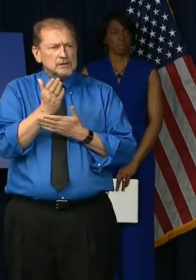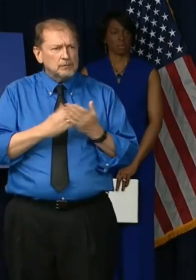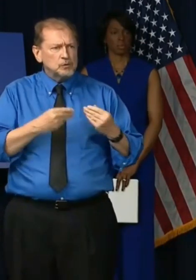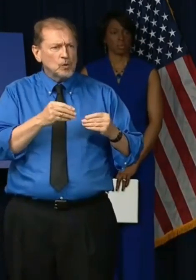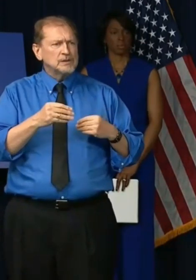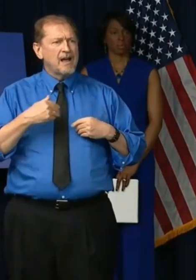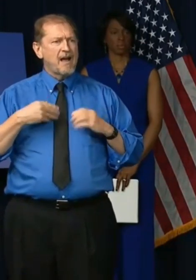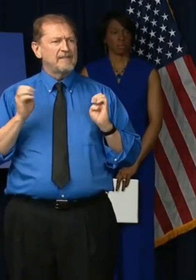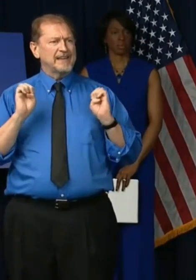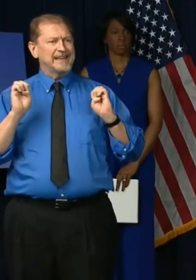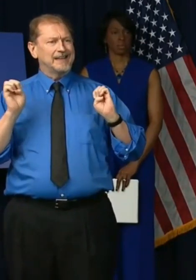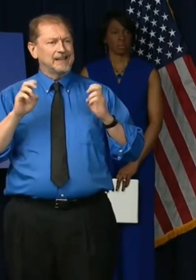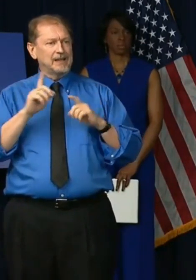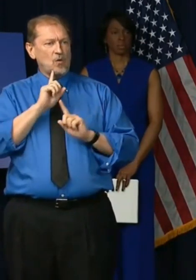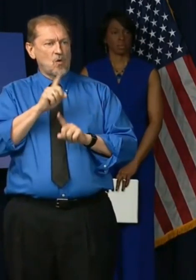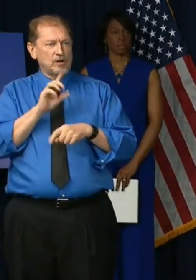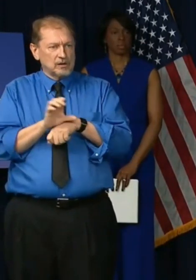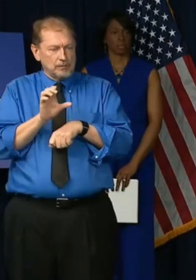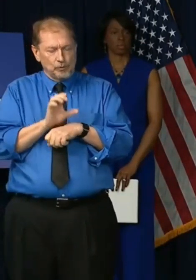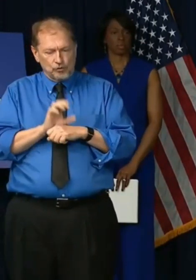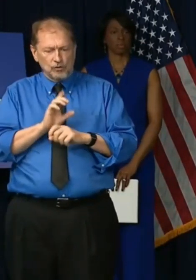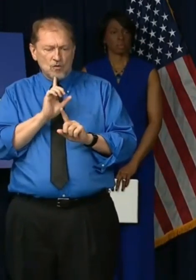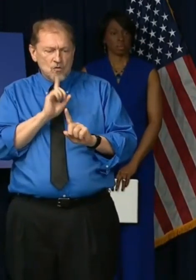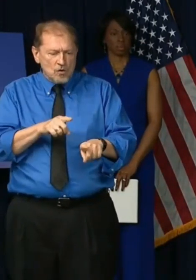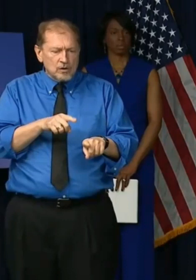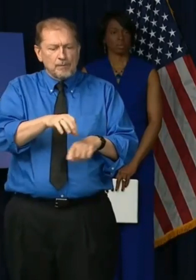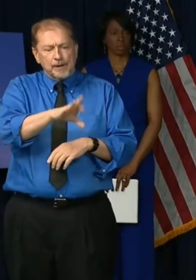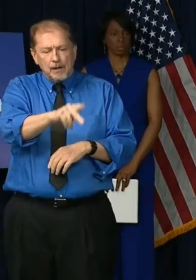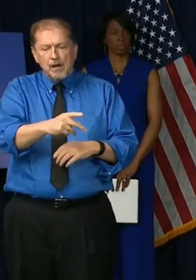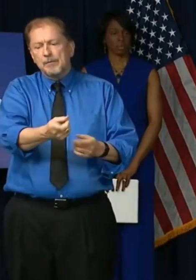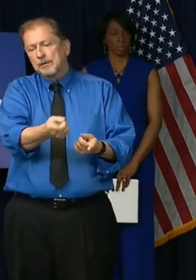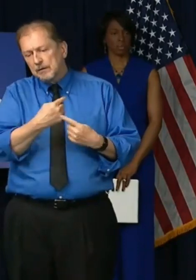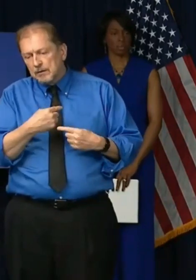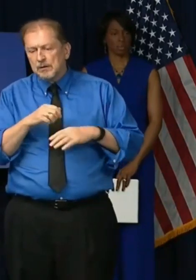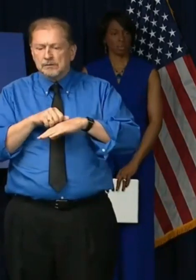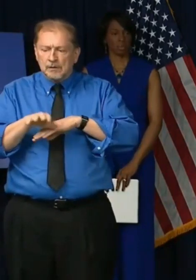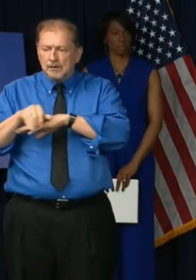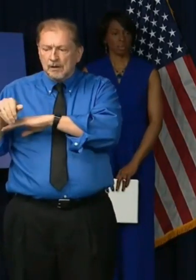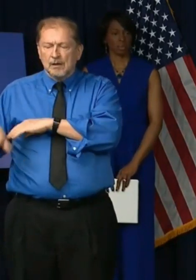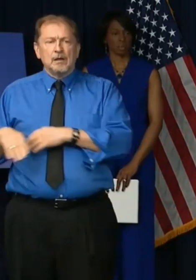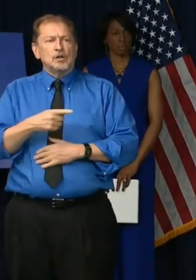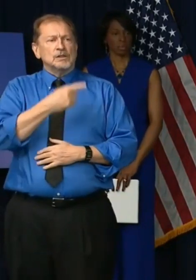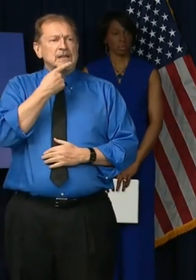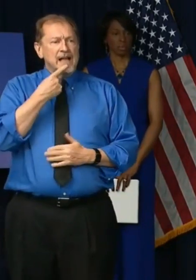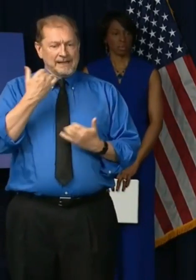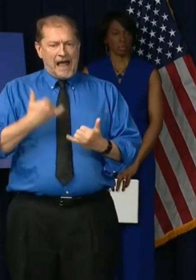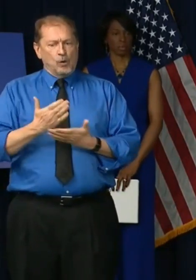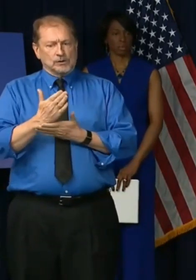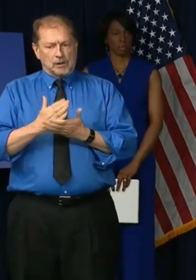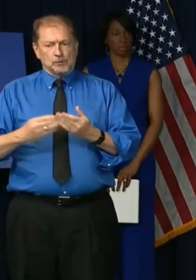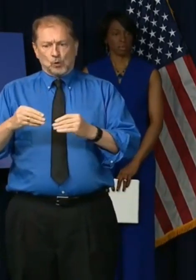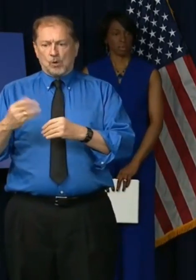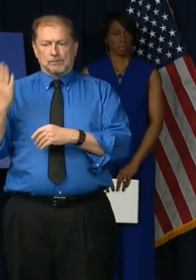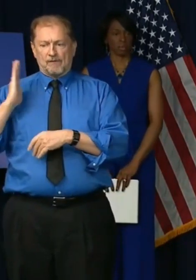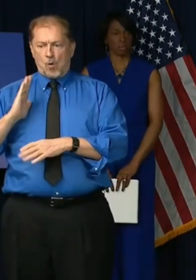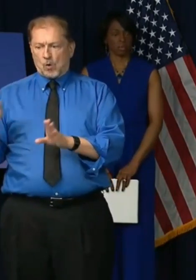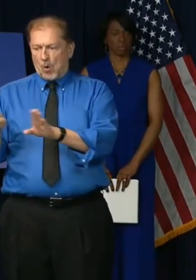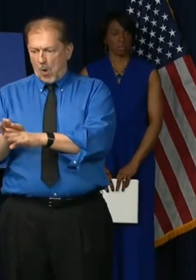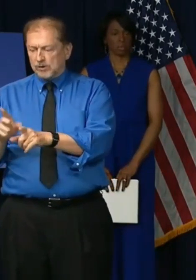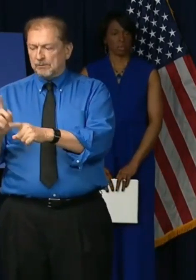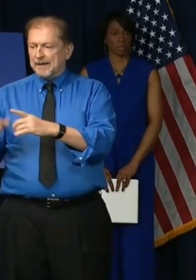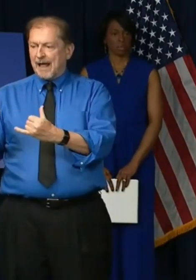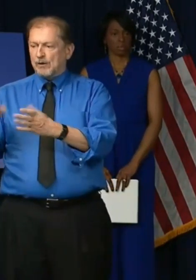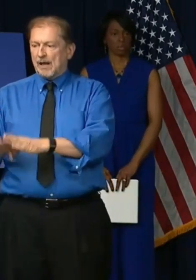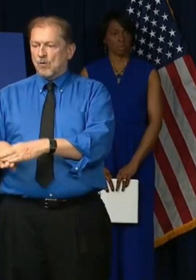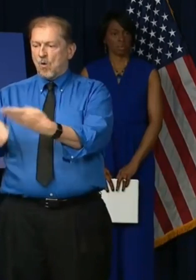kind of companies is the order aimed at? I think she's referring to the non-essential retail stores being allowed to open online orders